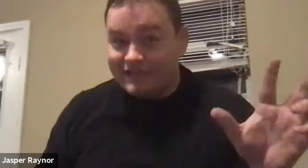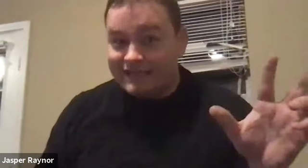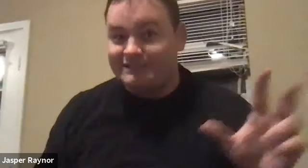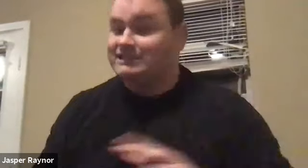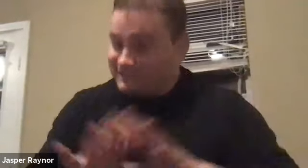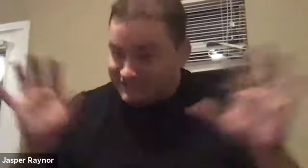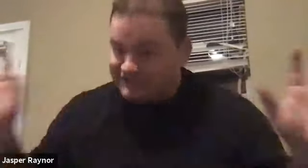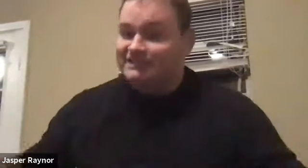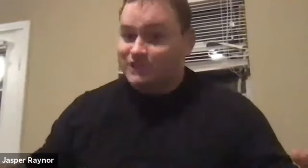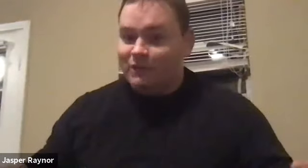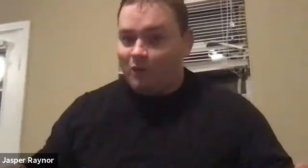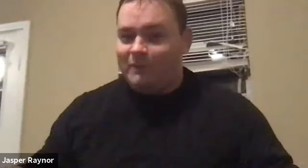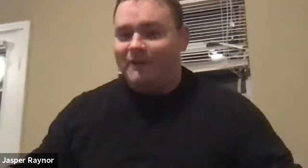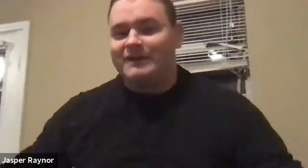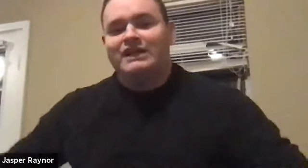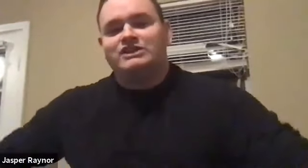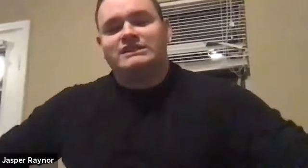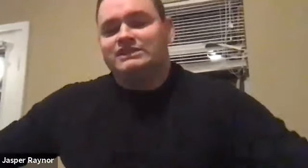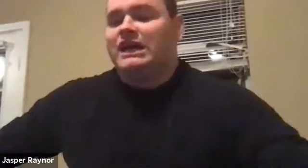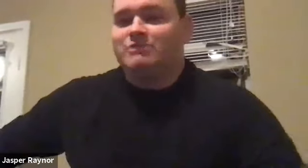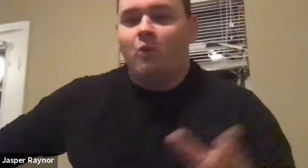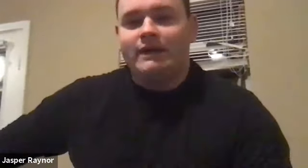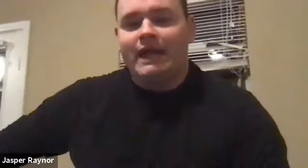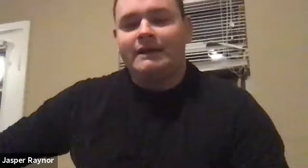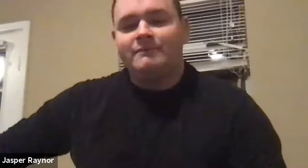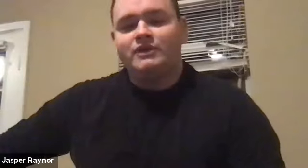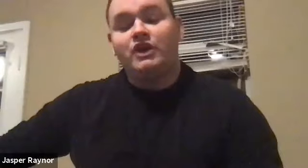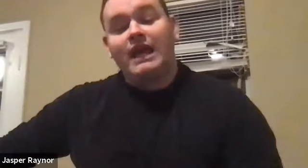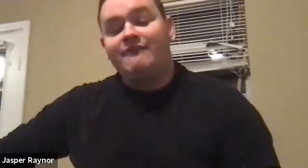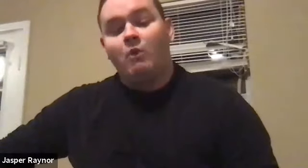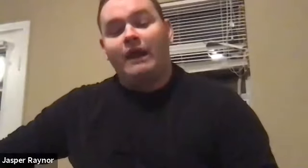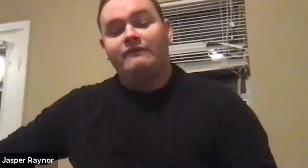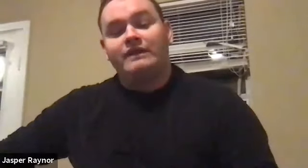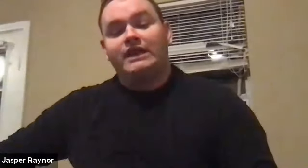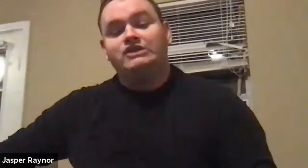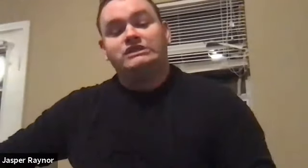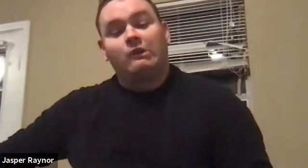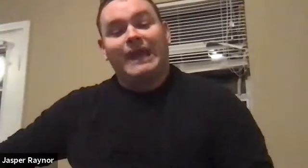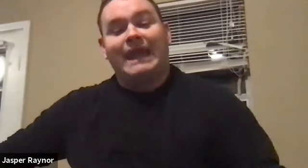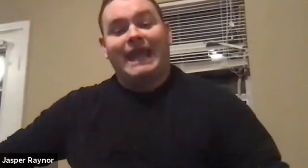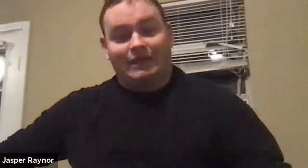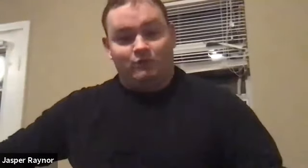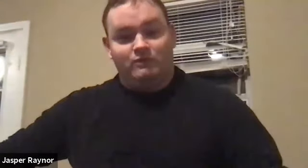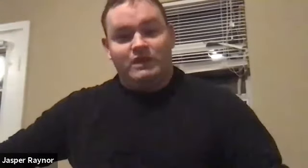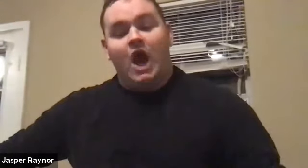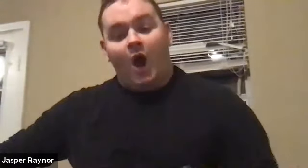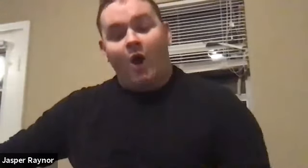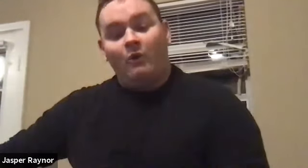kids. She a woman, right? She said, Jasper, one day you're going to have a wife, and she's going to nag at you. All